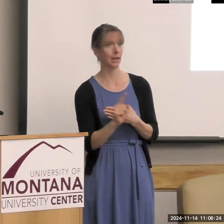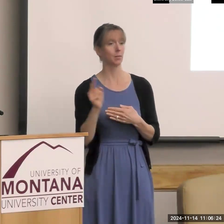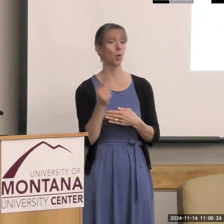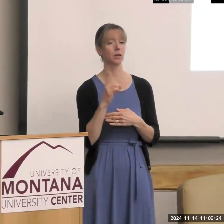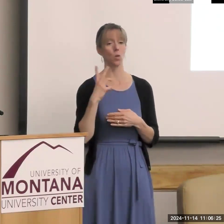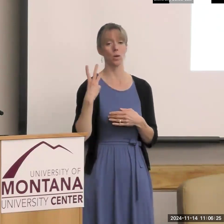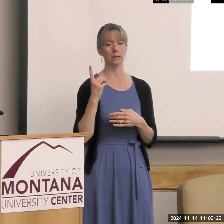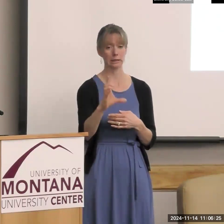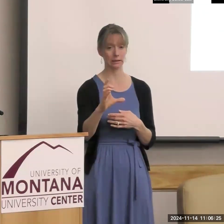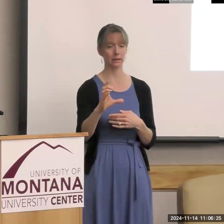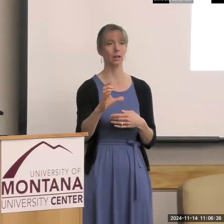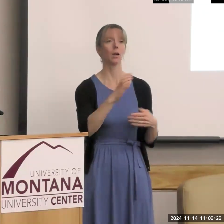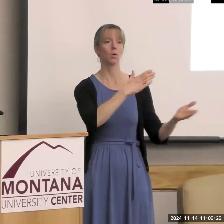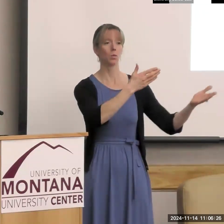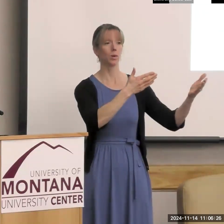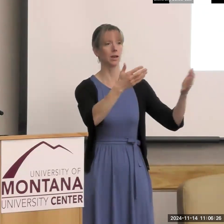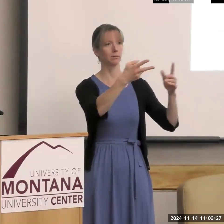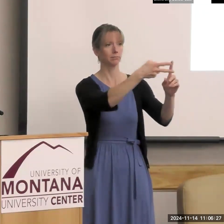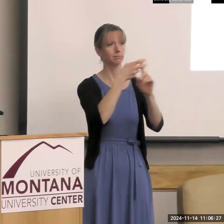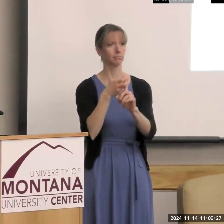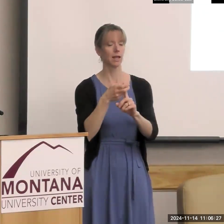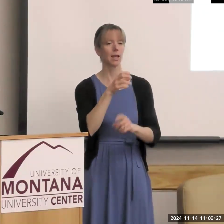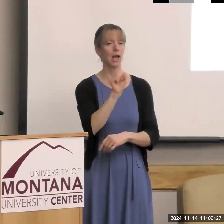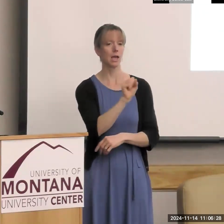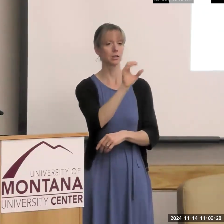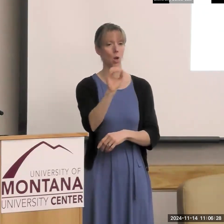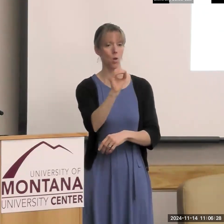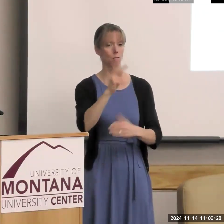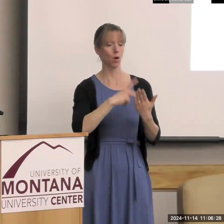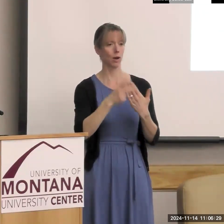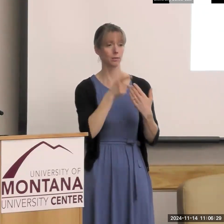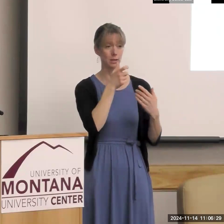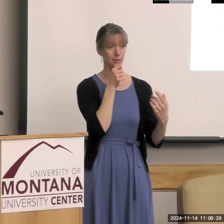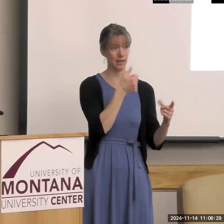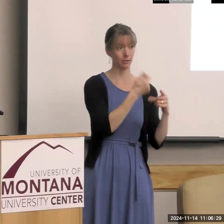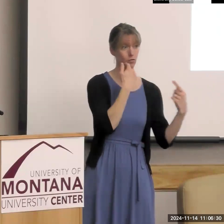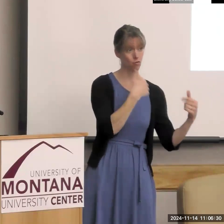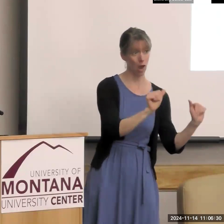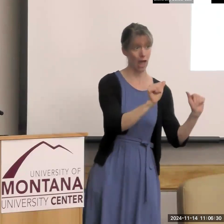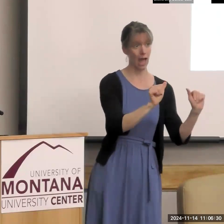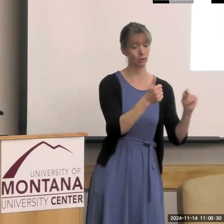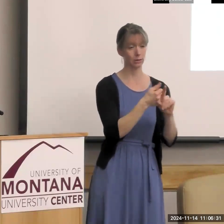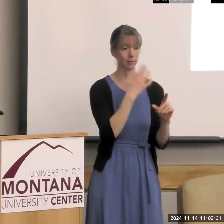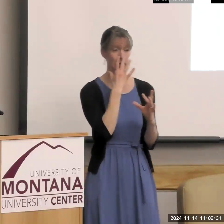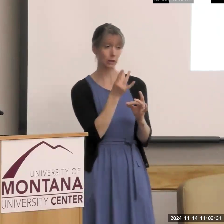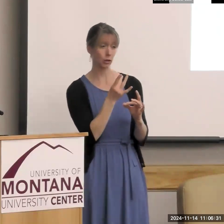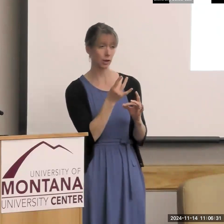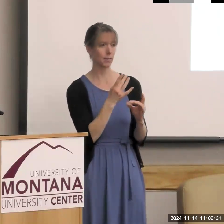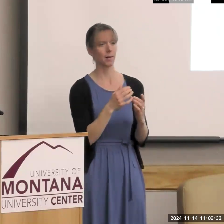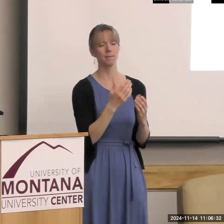because we're bringing in programs, SO programs that tried it or are interested in it, but may not have been